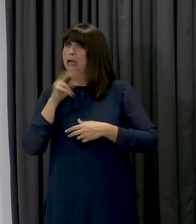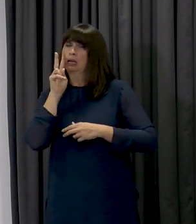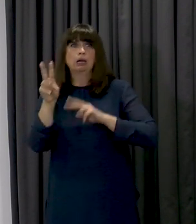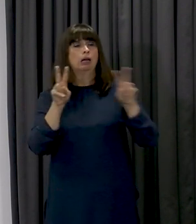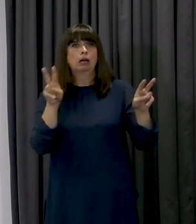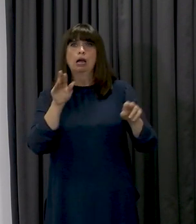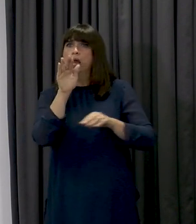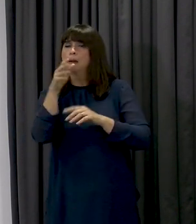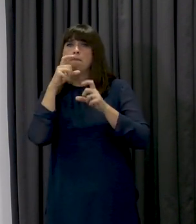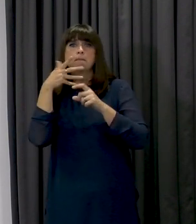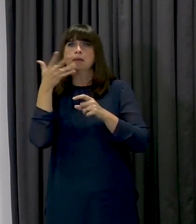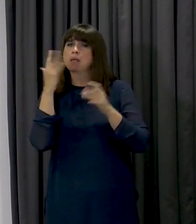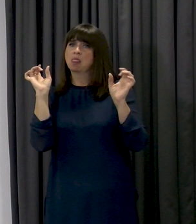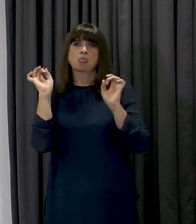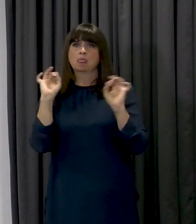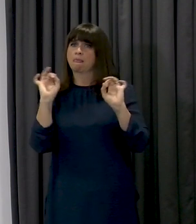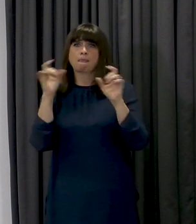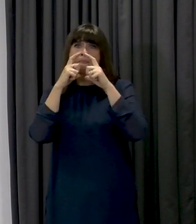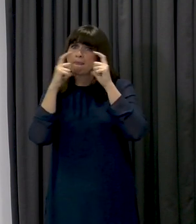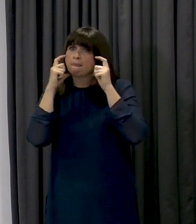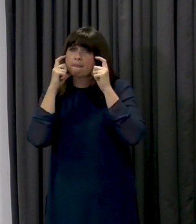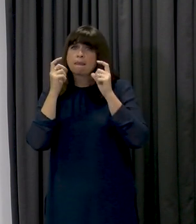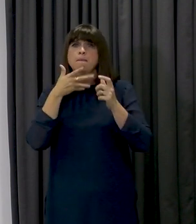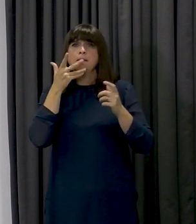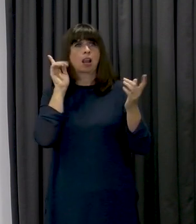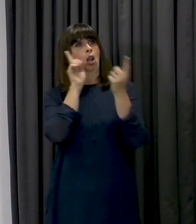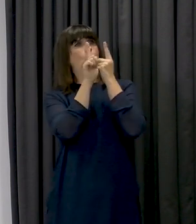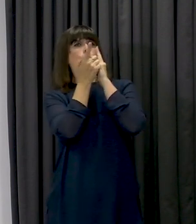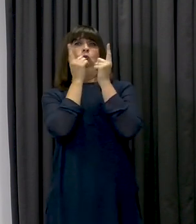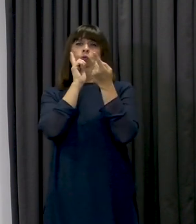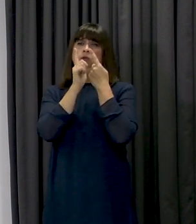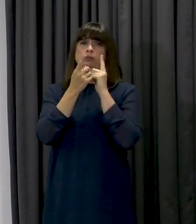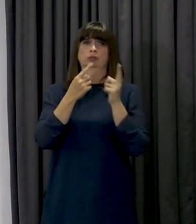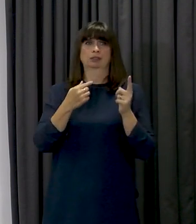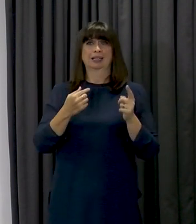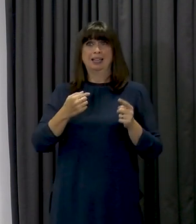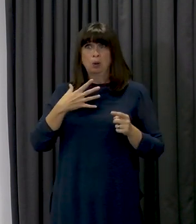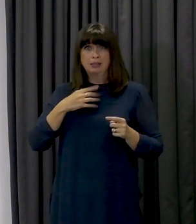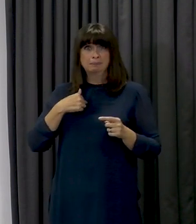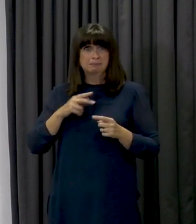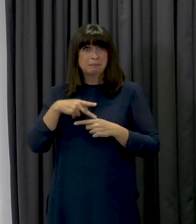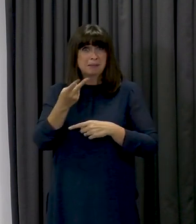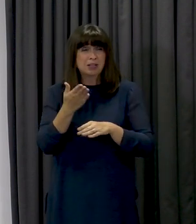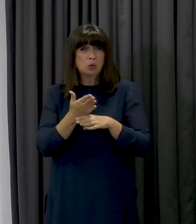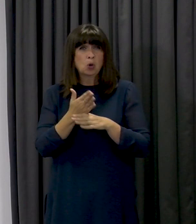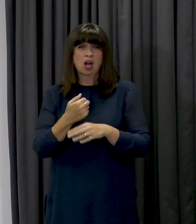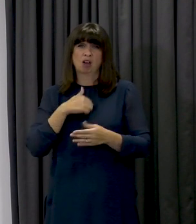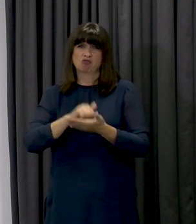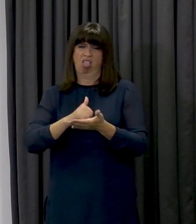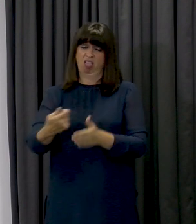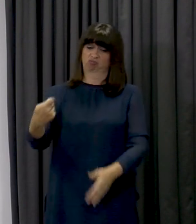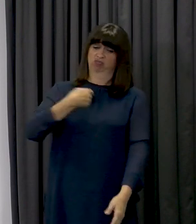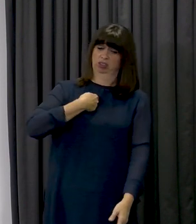where they should do. I see people not socially distancing, and I'm being encouraged to go back to work. I'd rather lose my job than